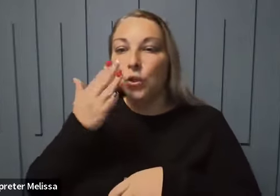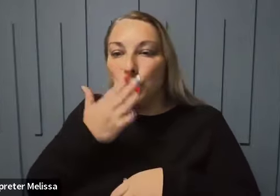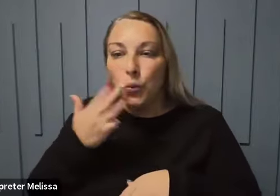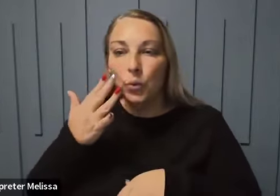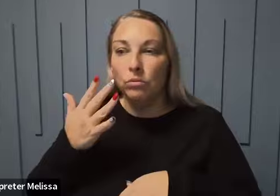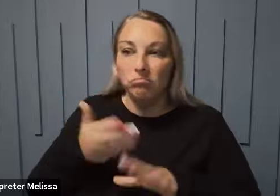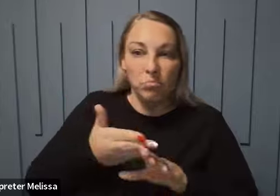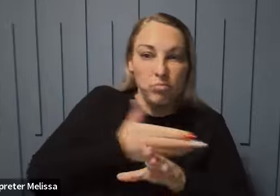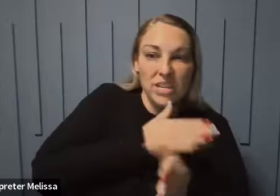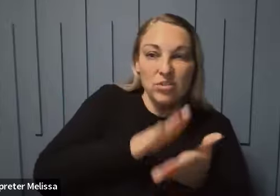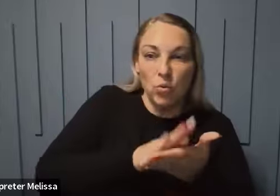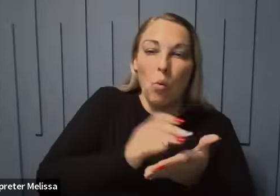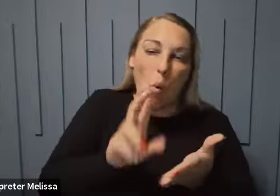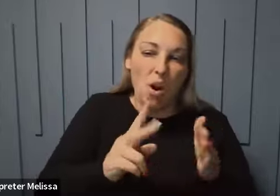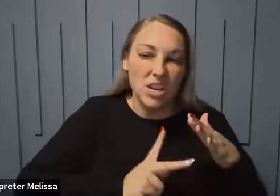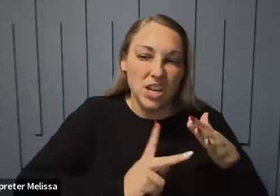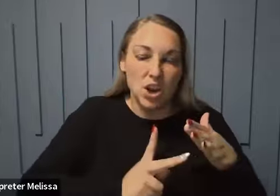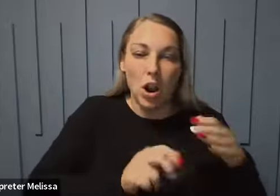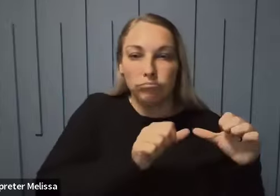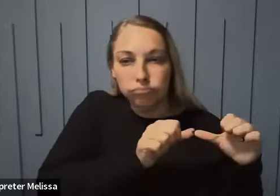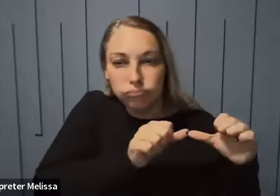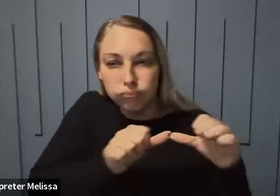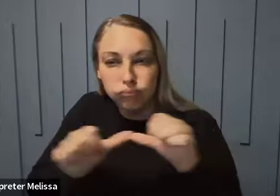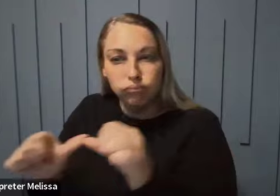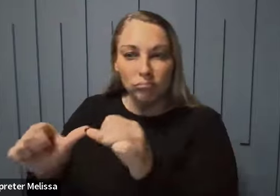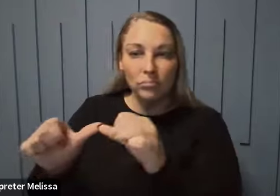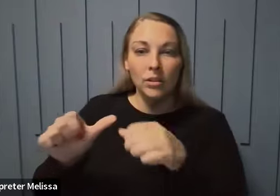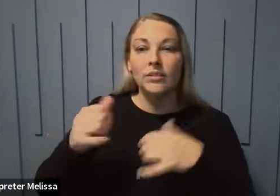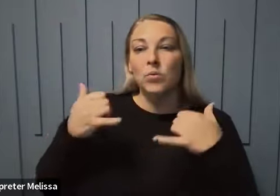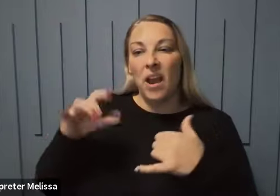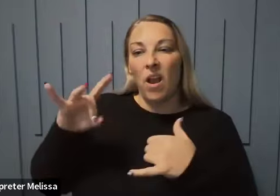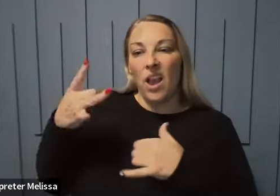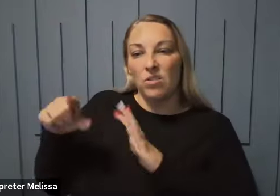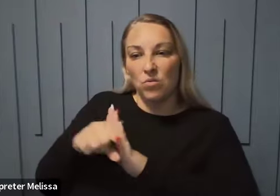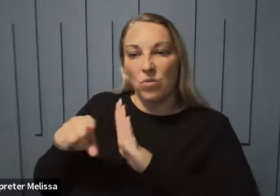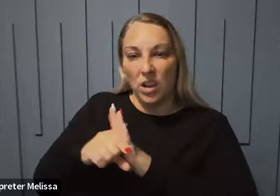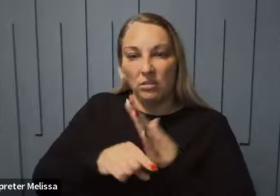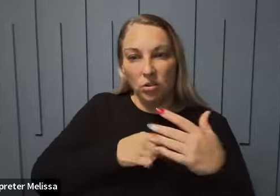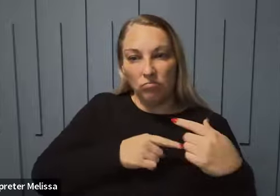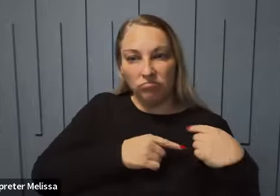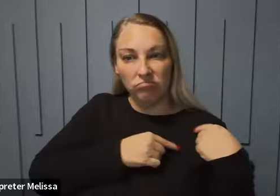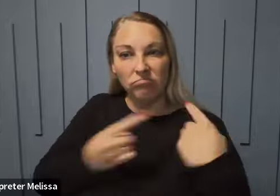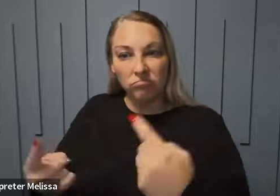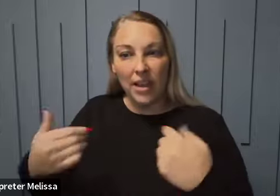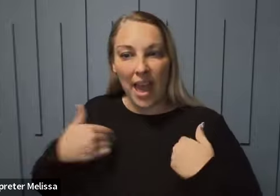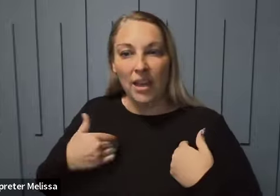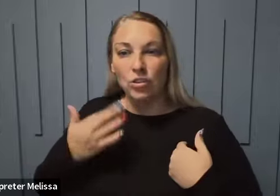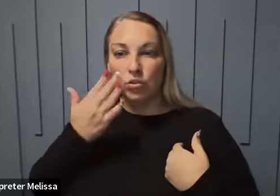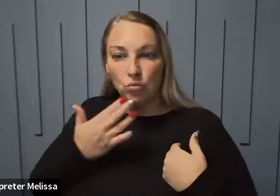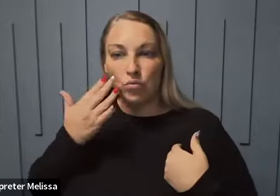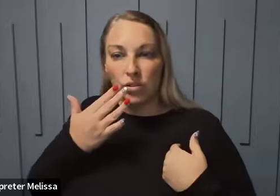either preschool or kindergarten. So really consistently this year, they're 8th graders. So these are their scores across the